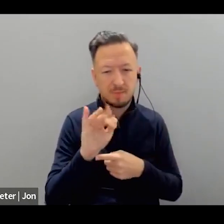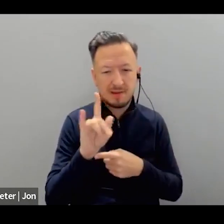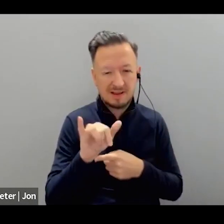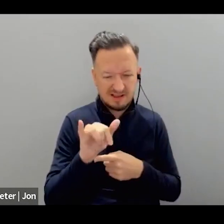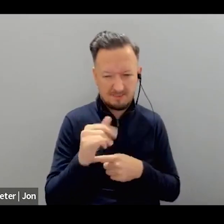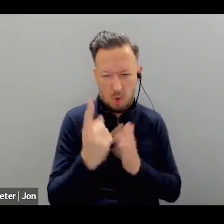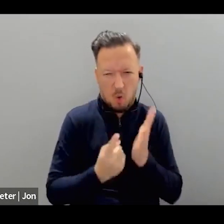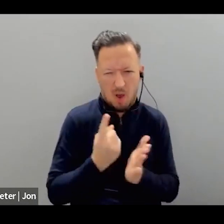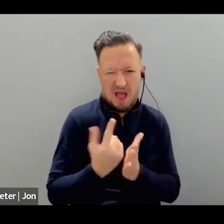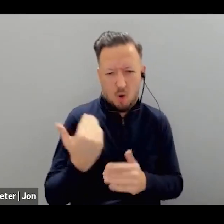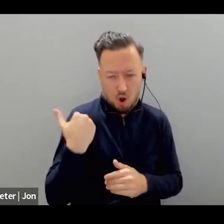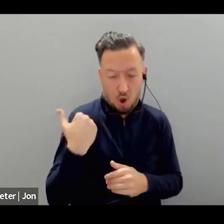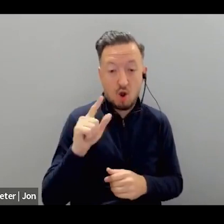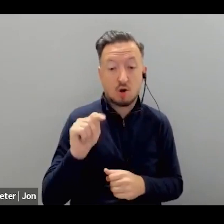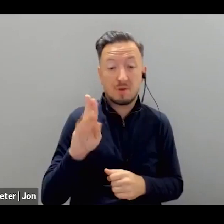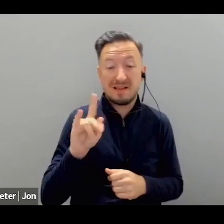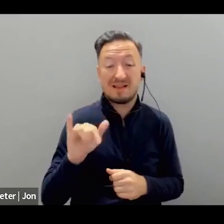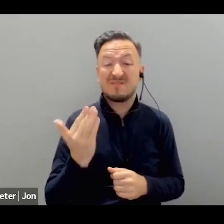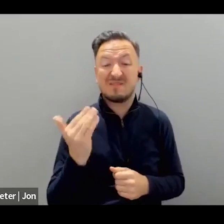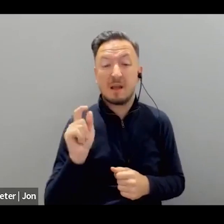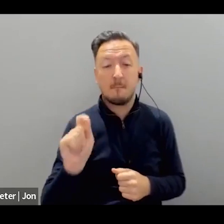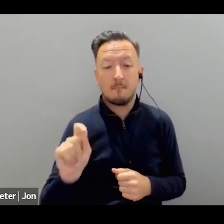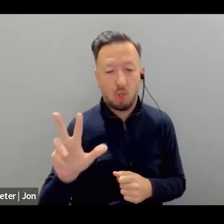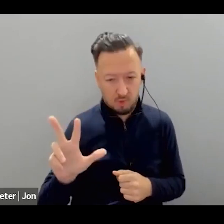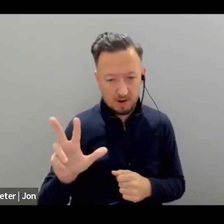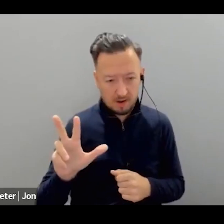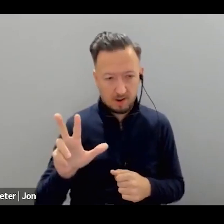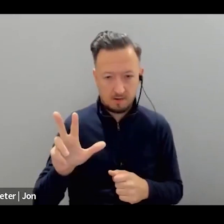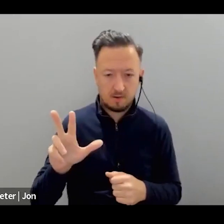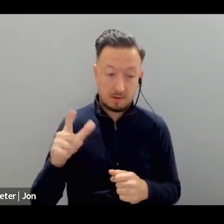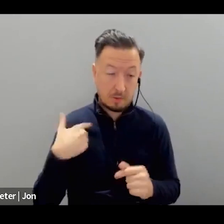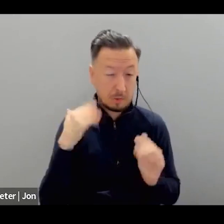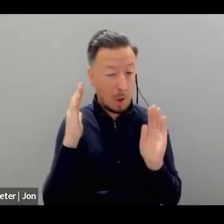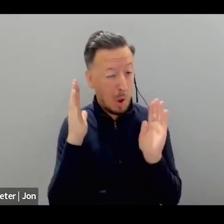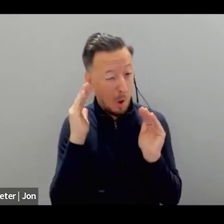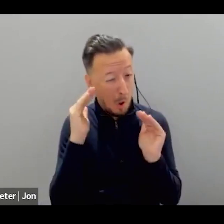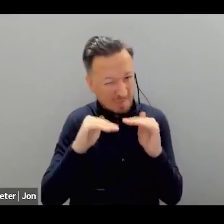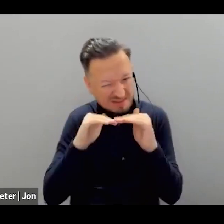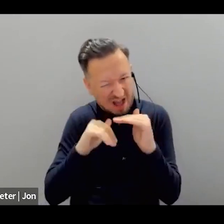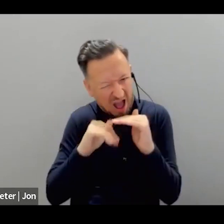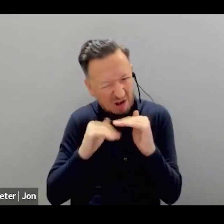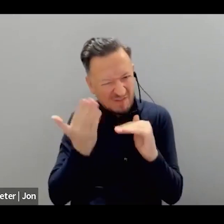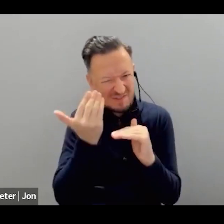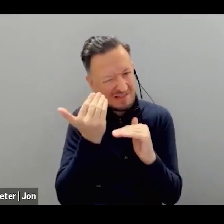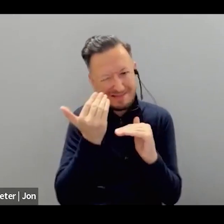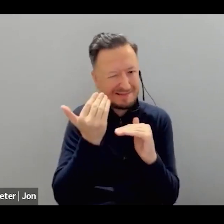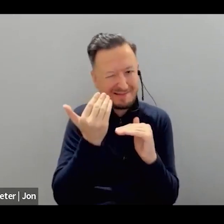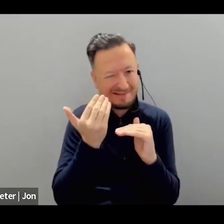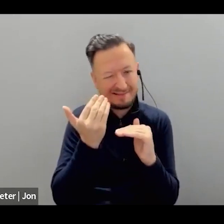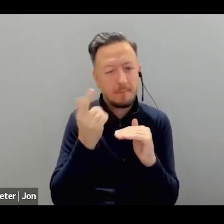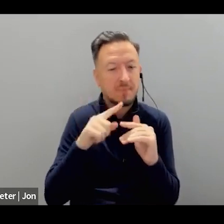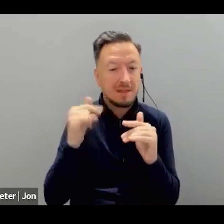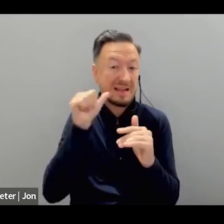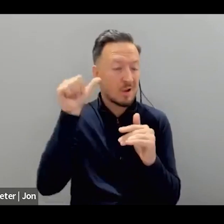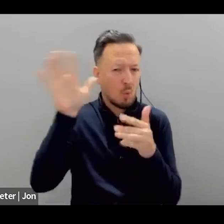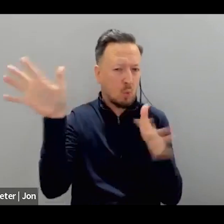It was at 15.3. I was really hoping it would be under 15, but it was windy out there